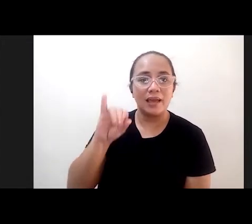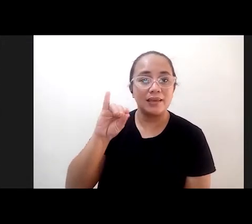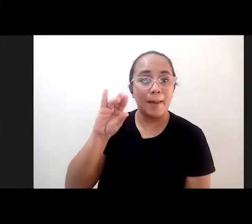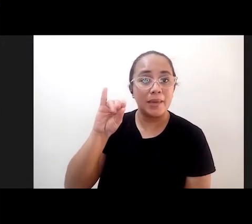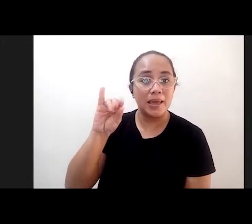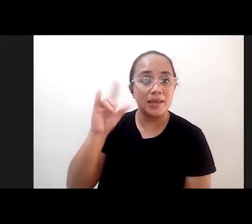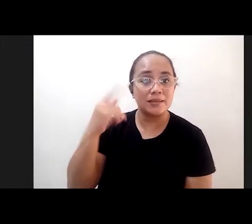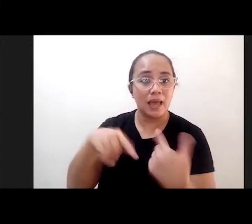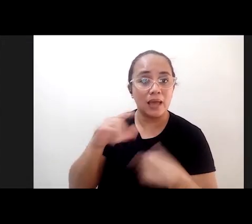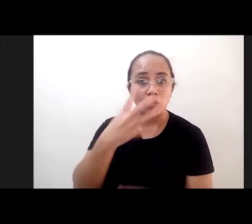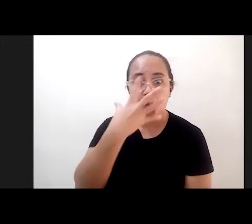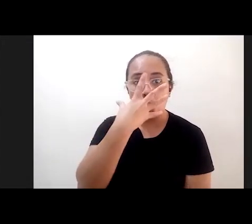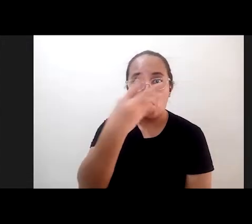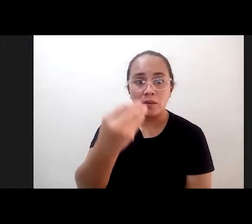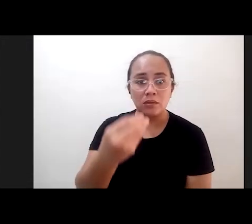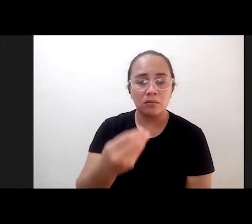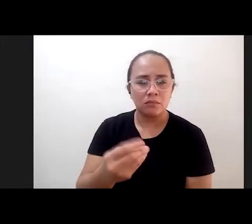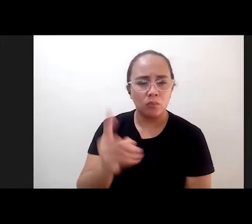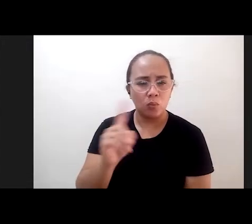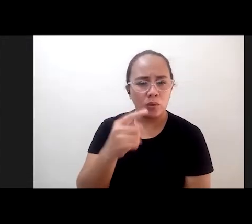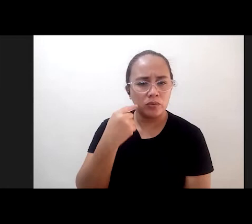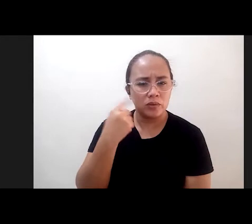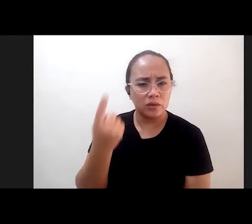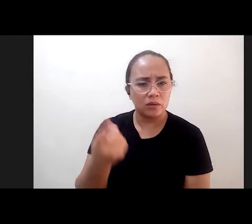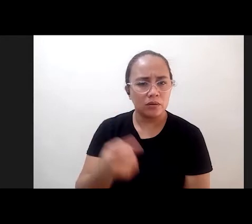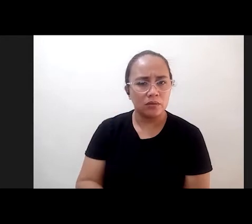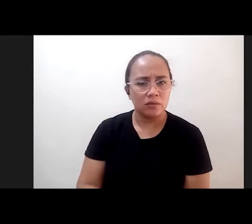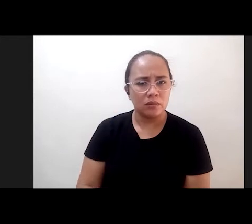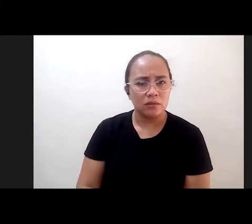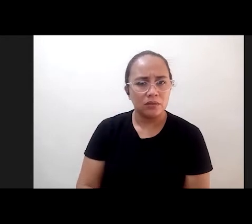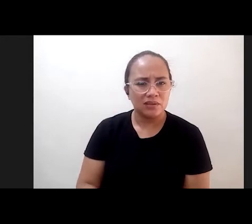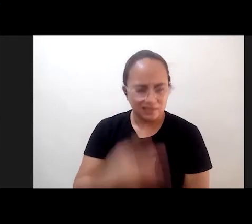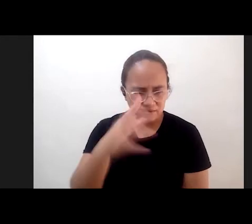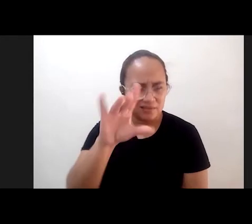on the face? Could I see your sign, Yami?